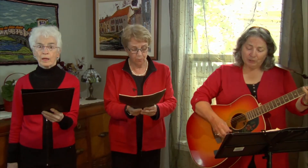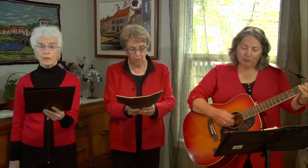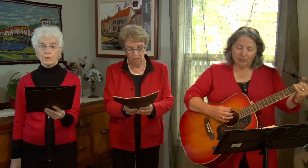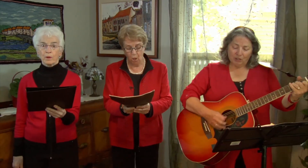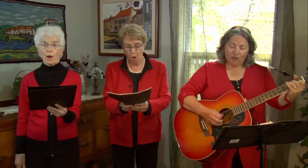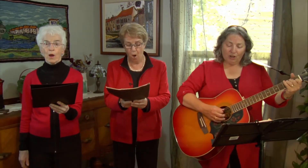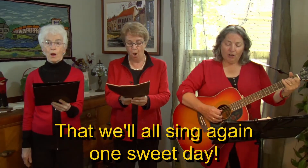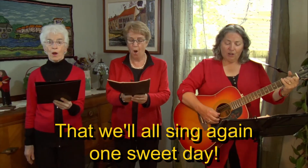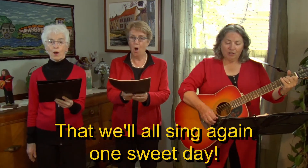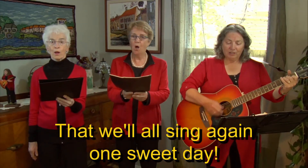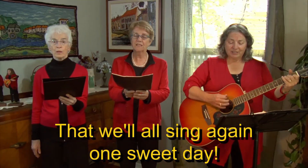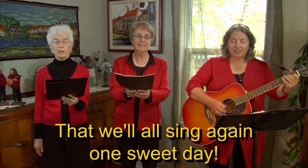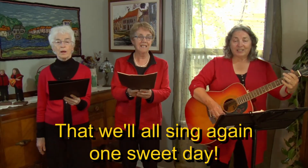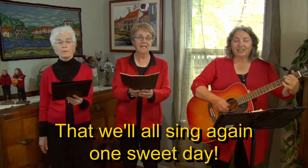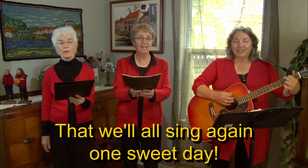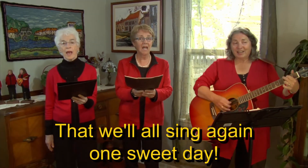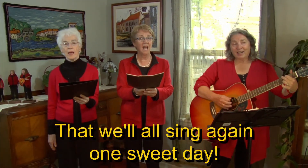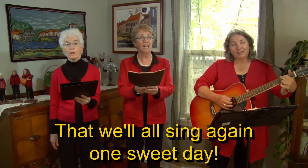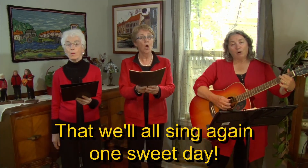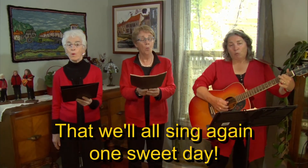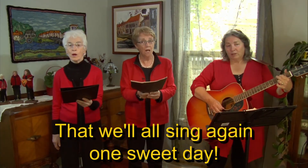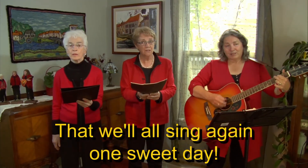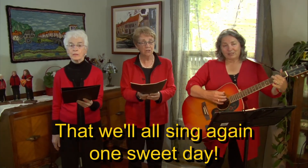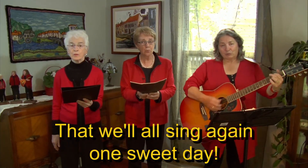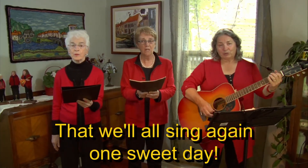we'll all sing again one sweet